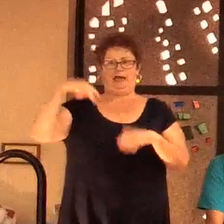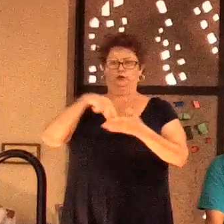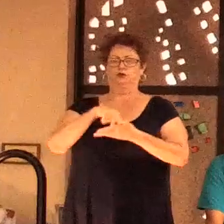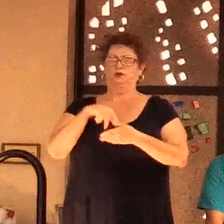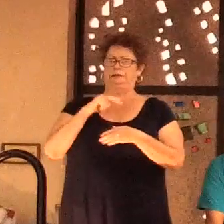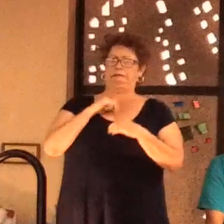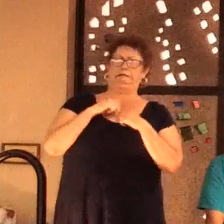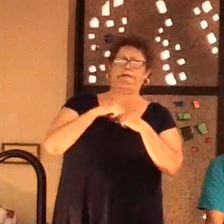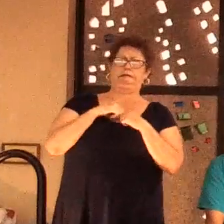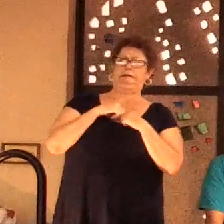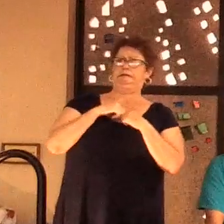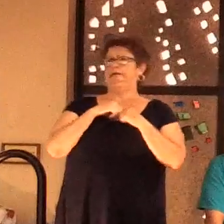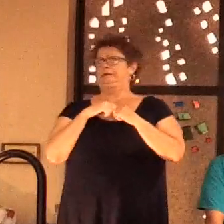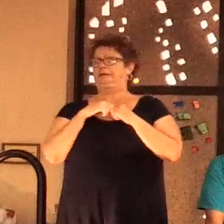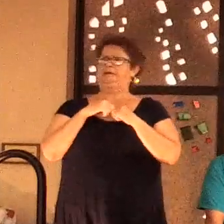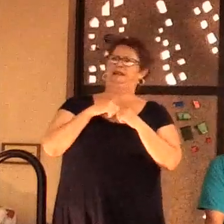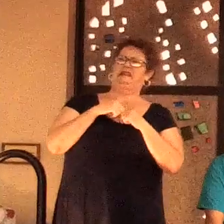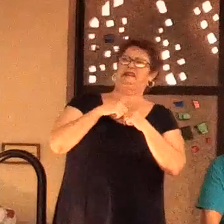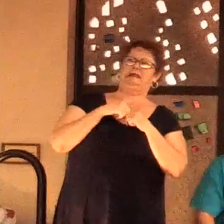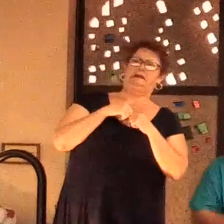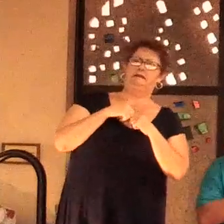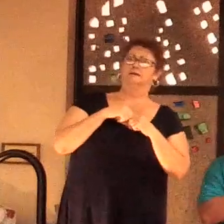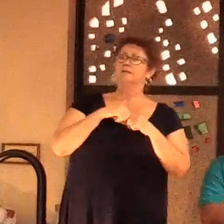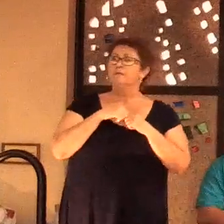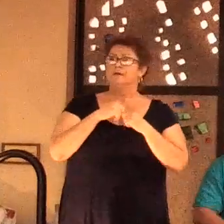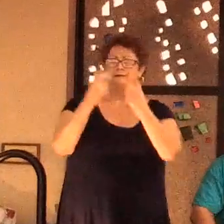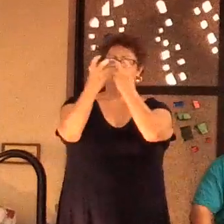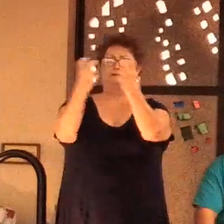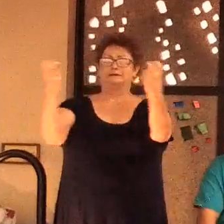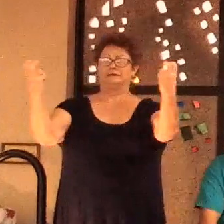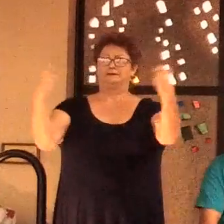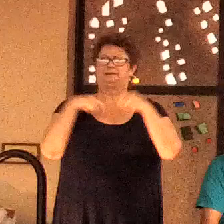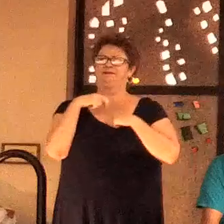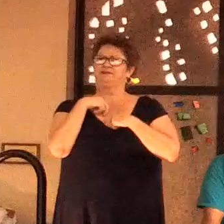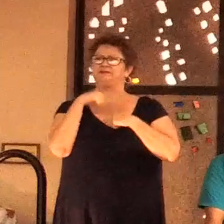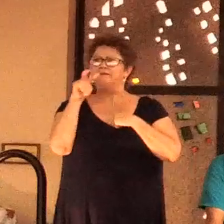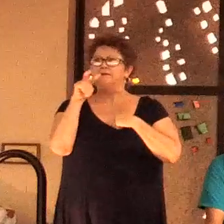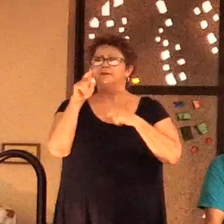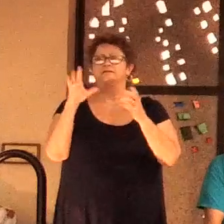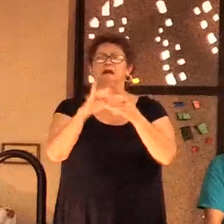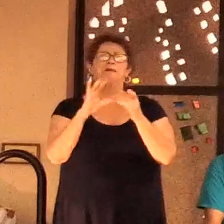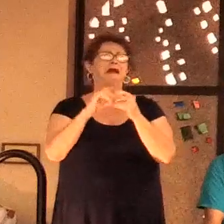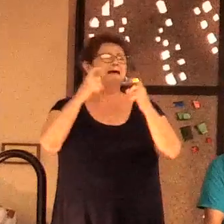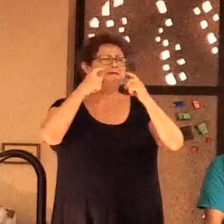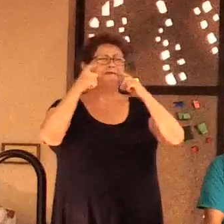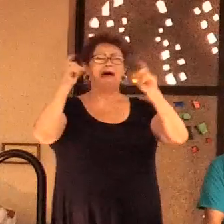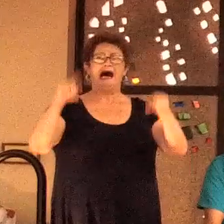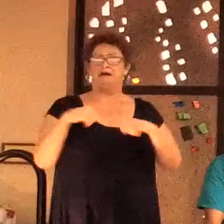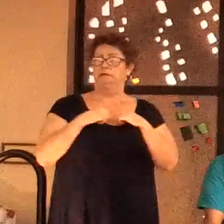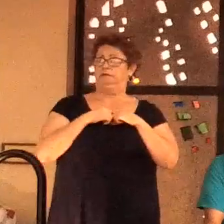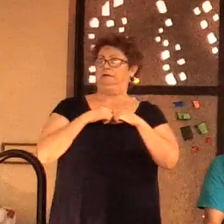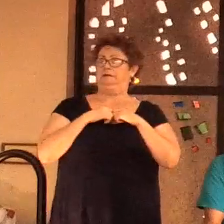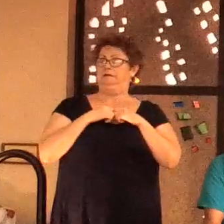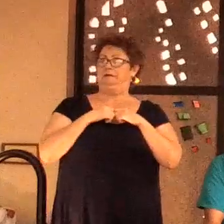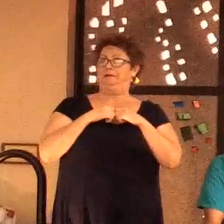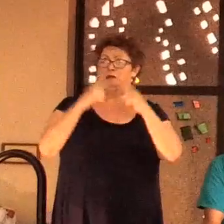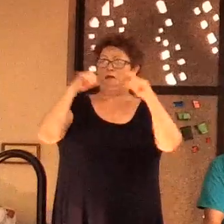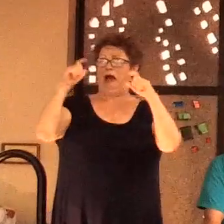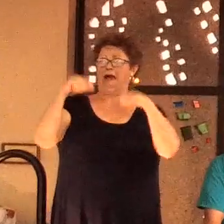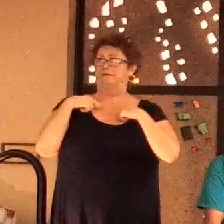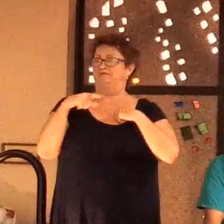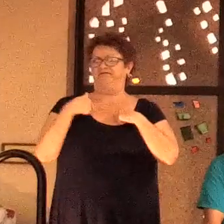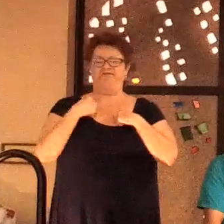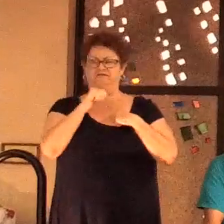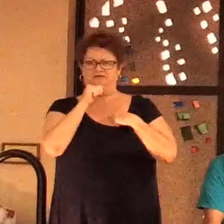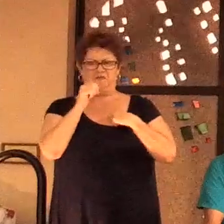1980, and I sort of stayed in the back because it was sort of odd to me. I watched the people making comments, and people